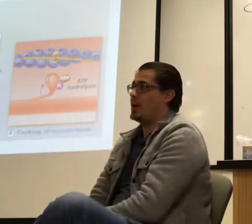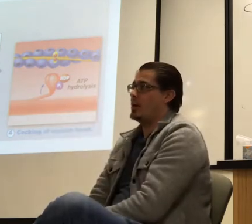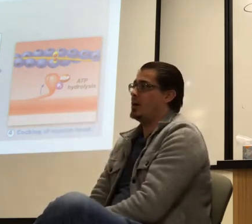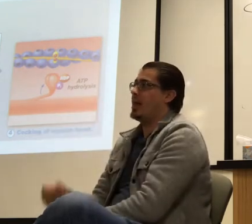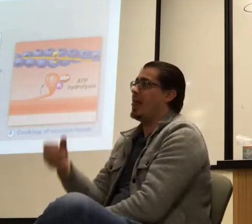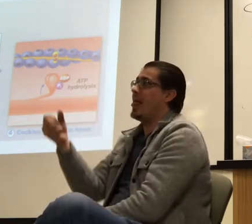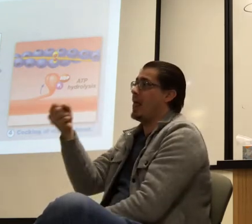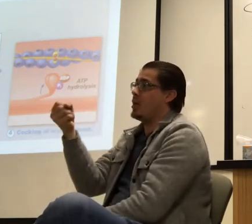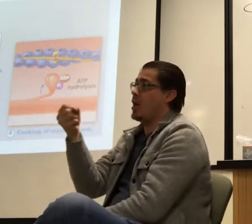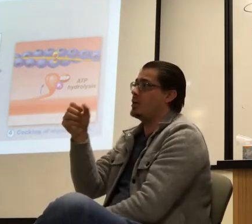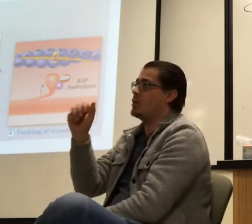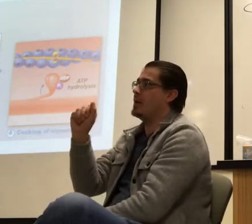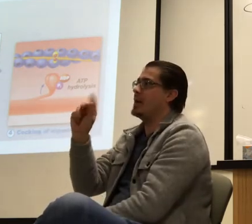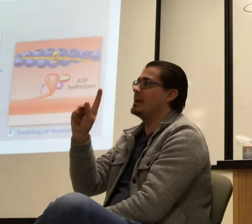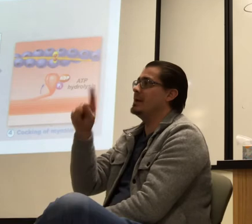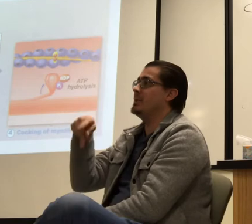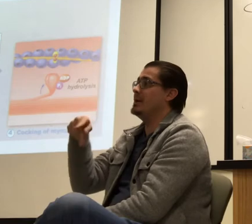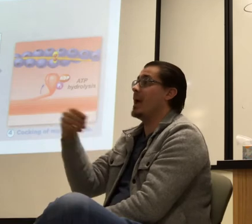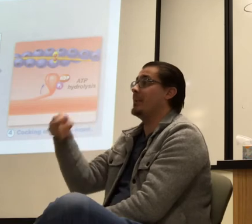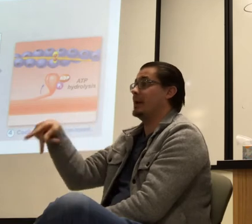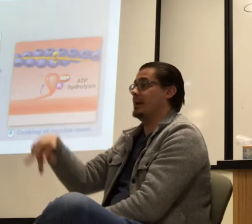on to the ADP and the P.